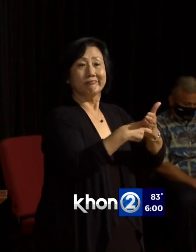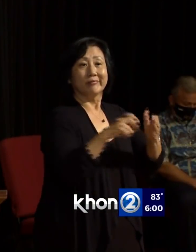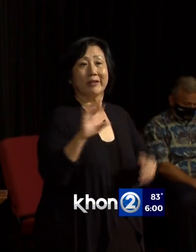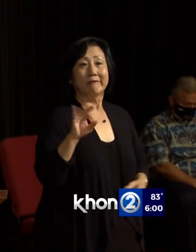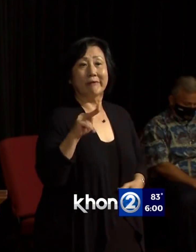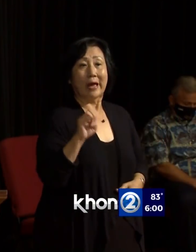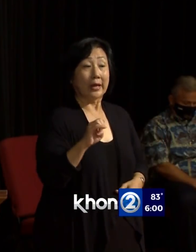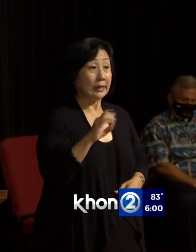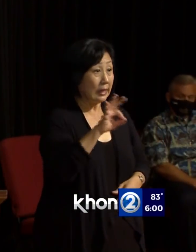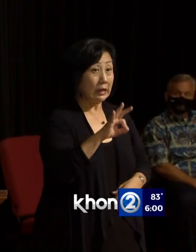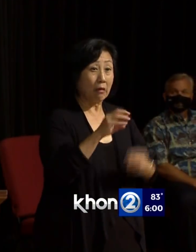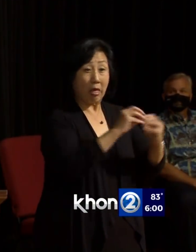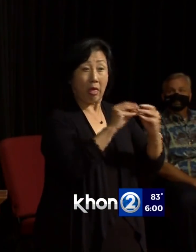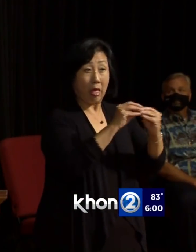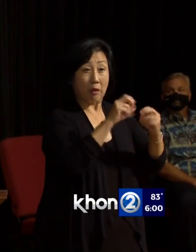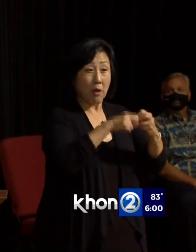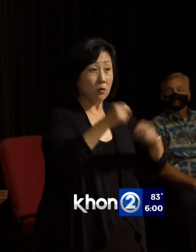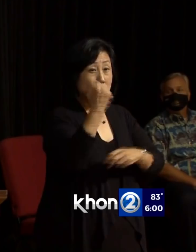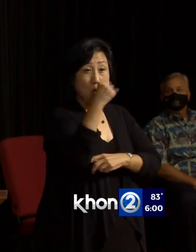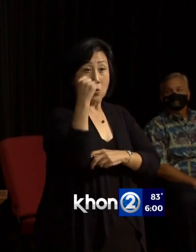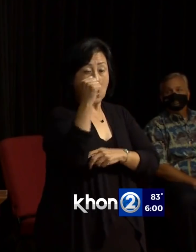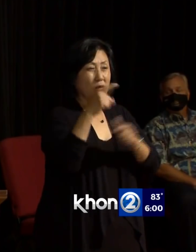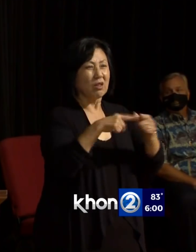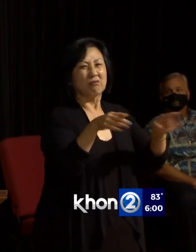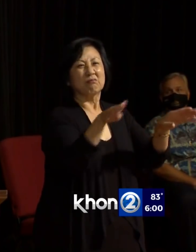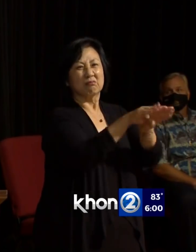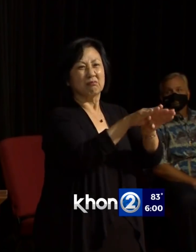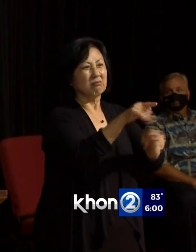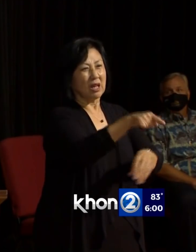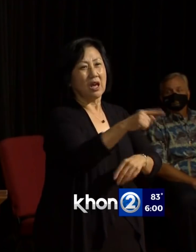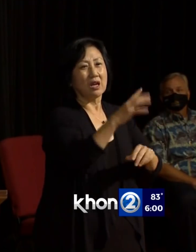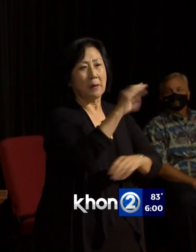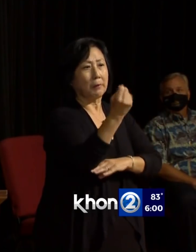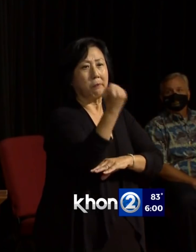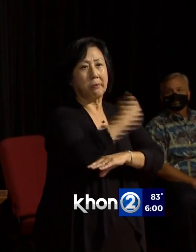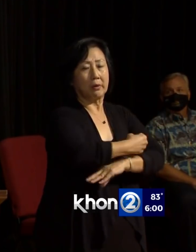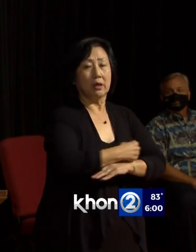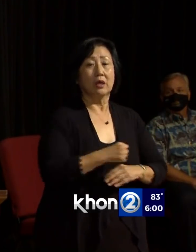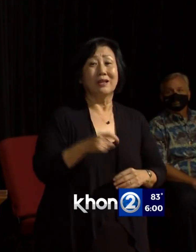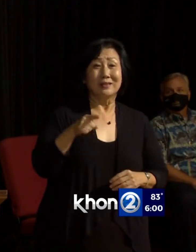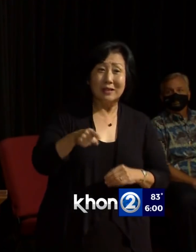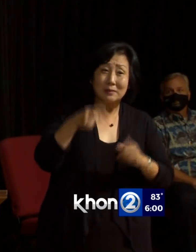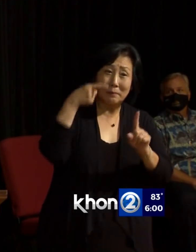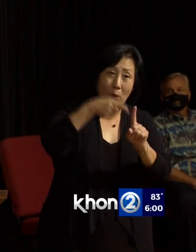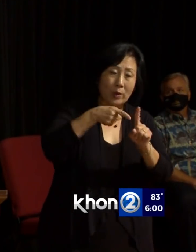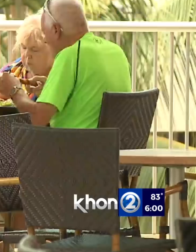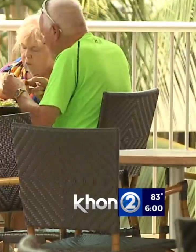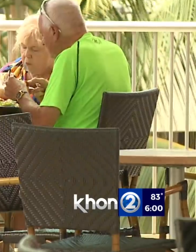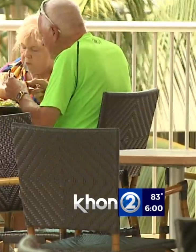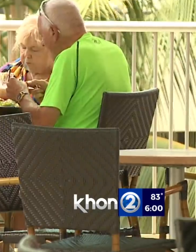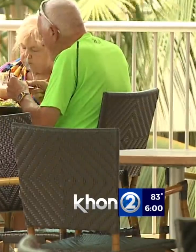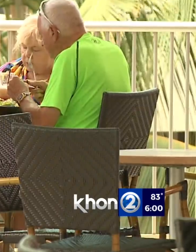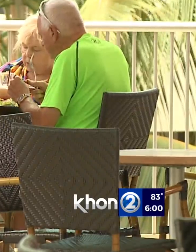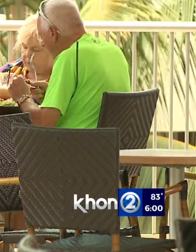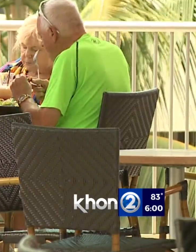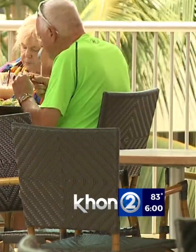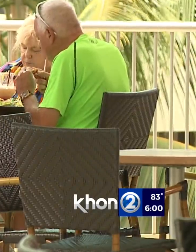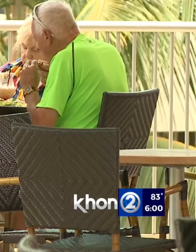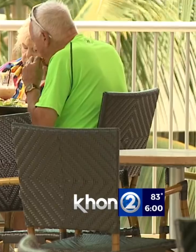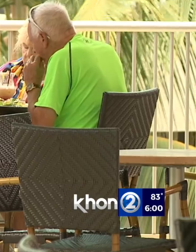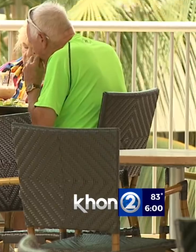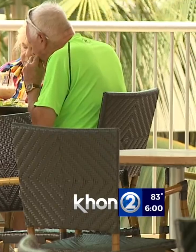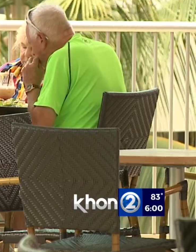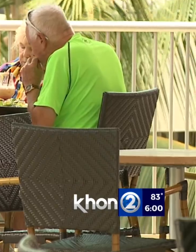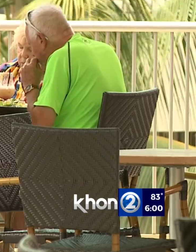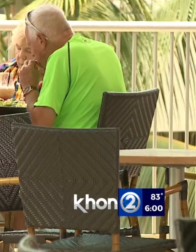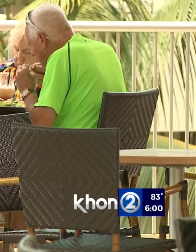problems, we'll shut them down. This is in the name of public health, and look, there's a lot of leverage in our office to do things like this. The head of the Hawaii